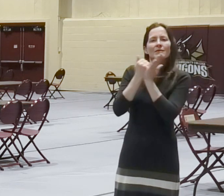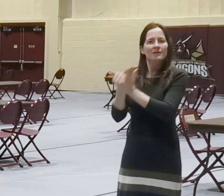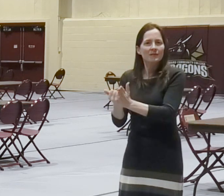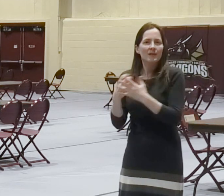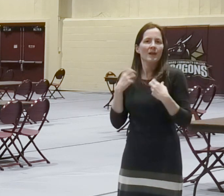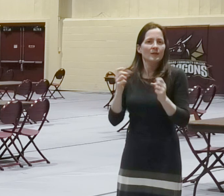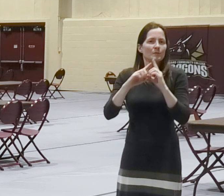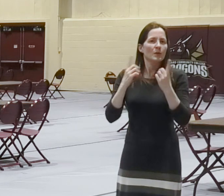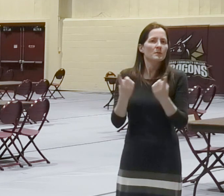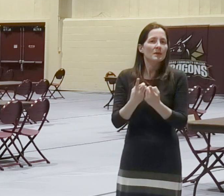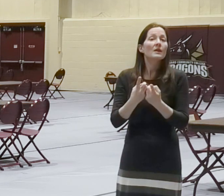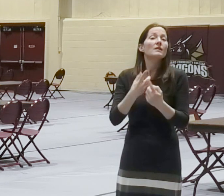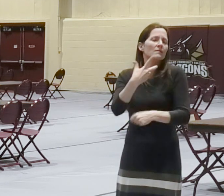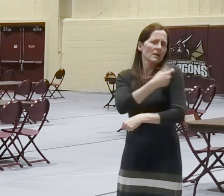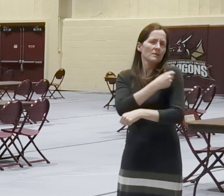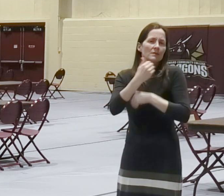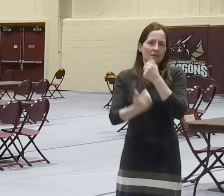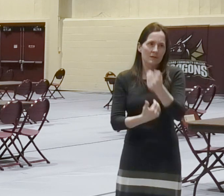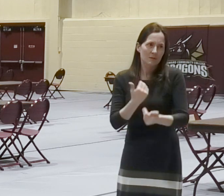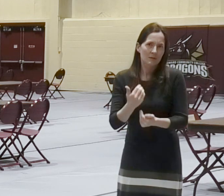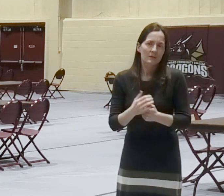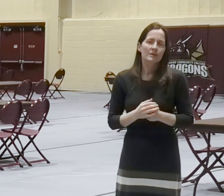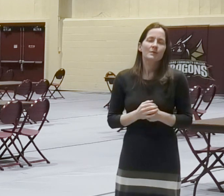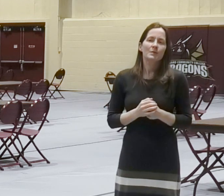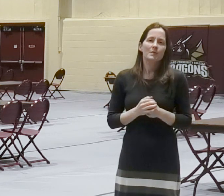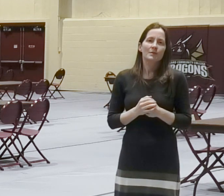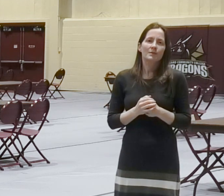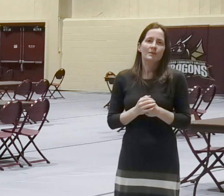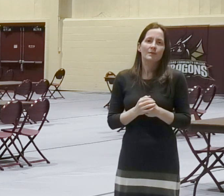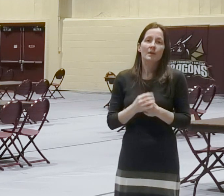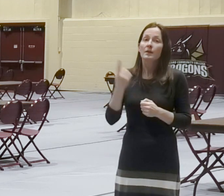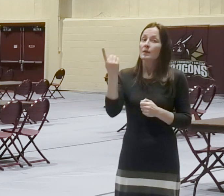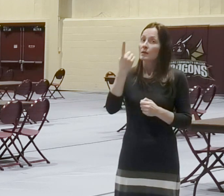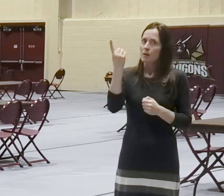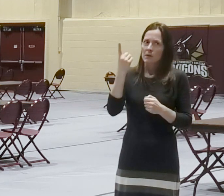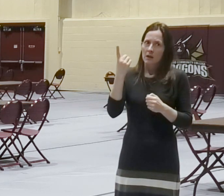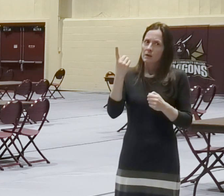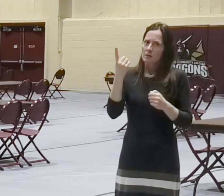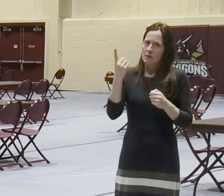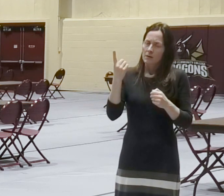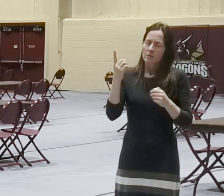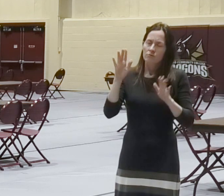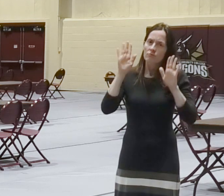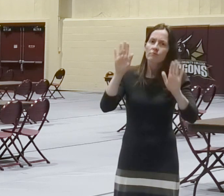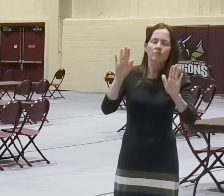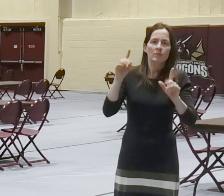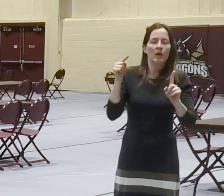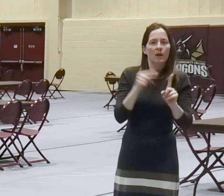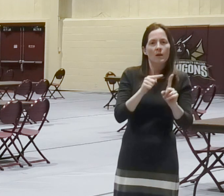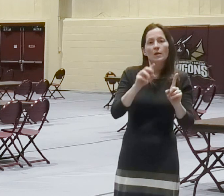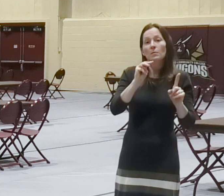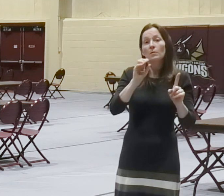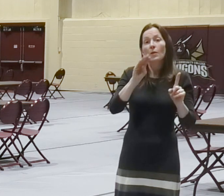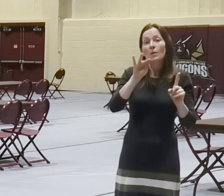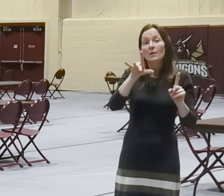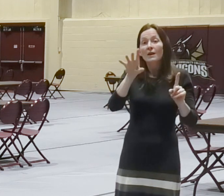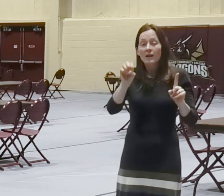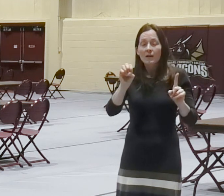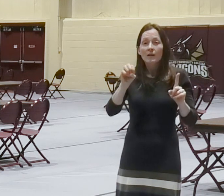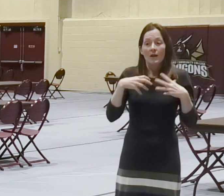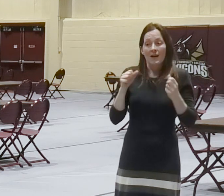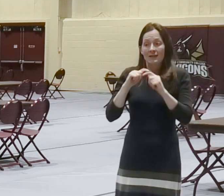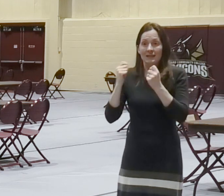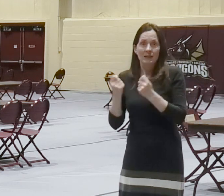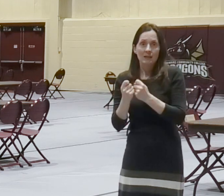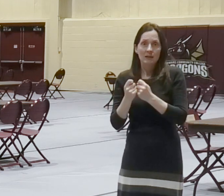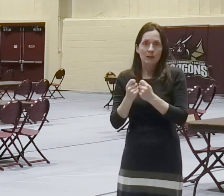vaccination process. A key strength to our mobile integrated community health team lies in the first word of its name,